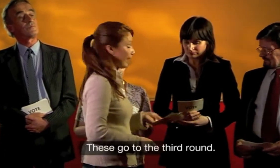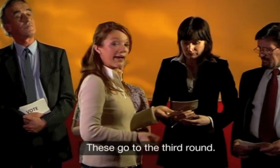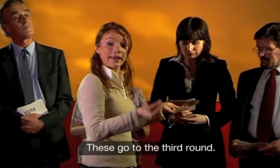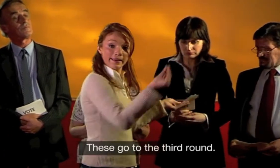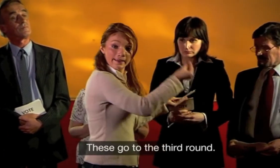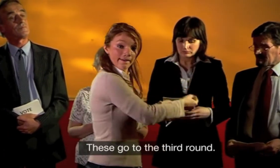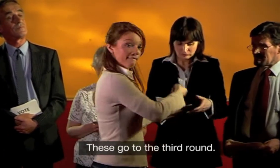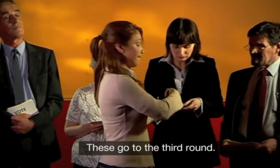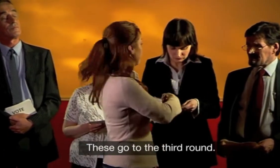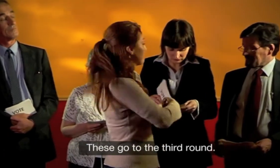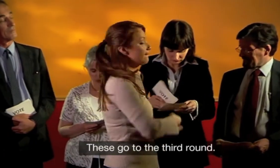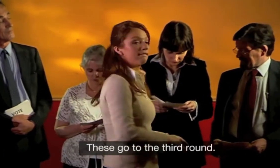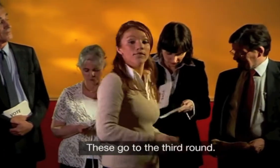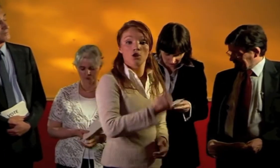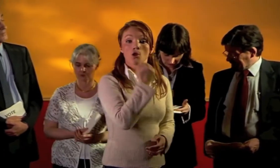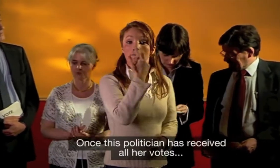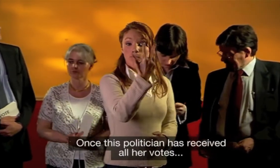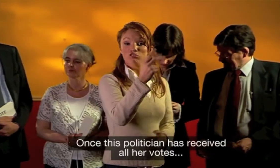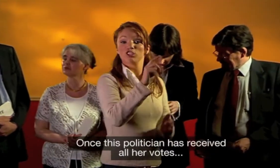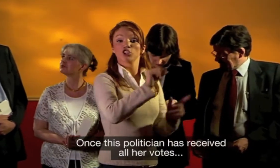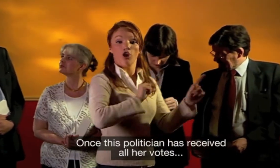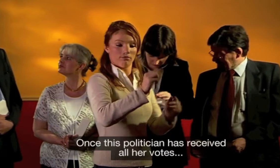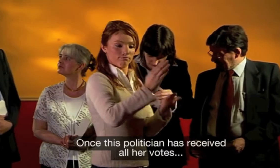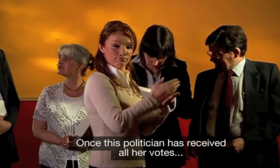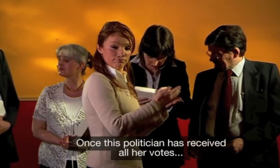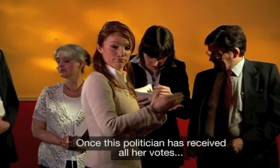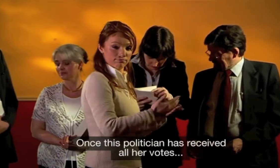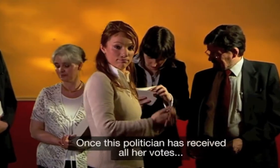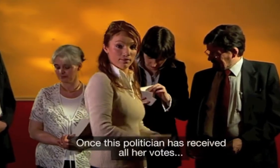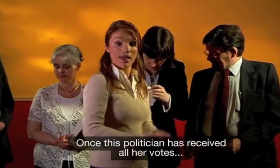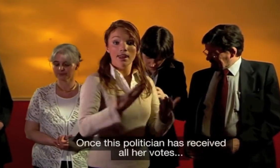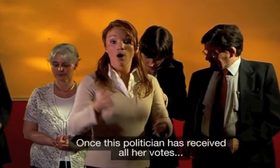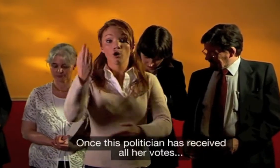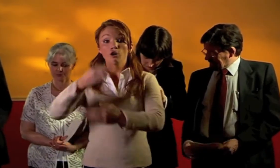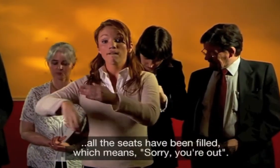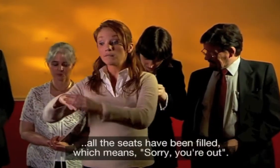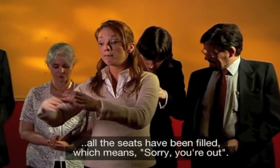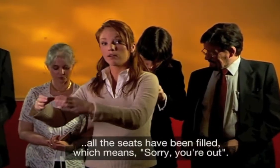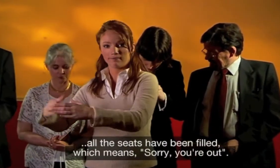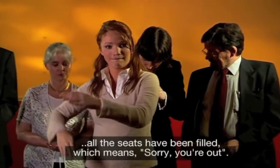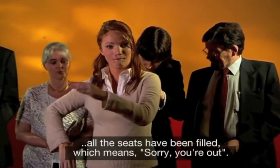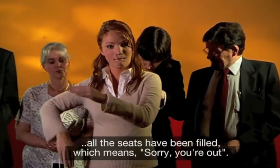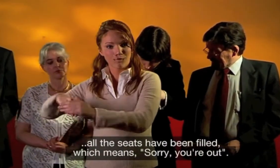These go to the third round. Once this politician has received all her votes, all the seats have been filled, which means,